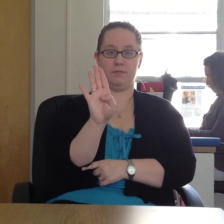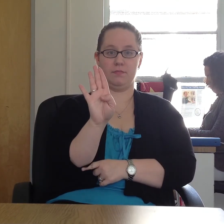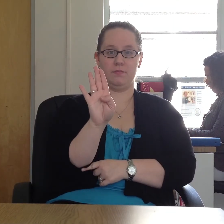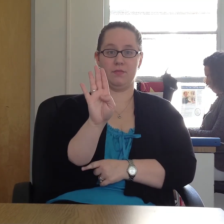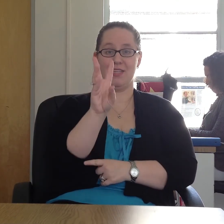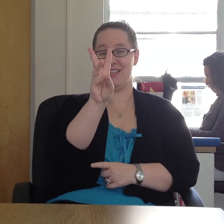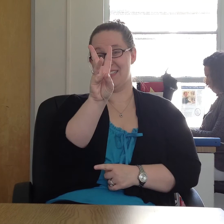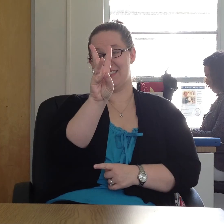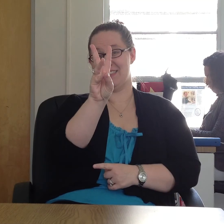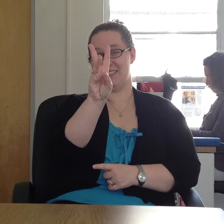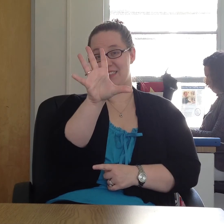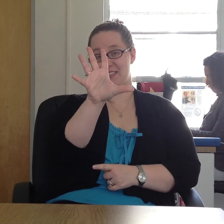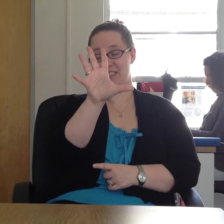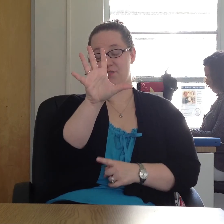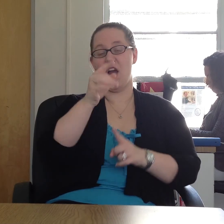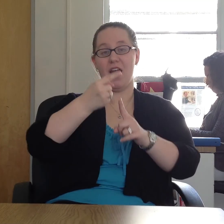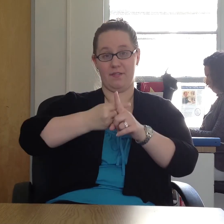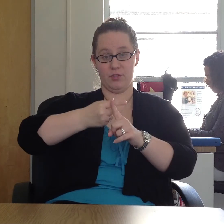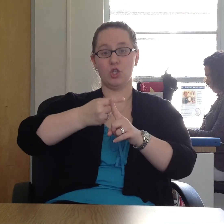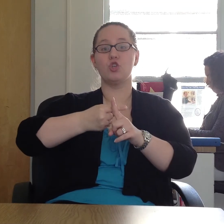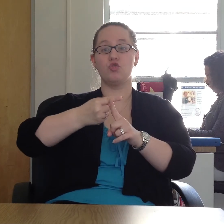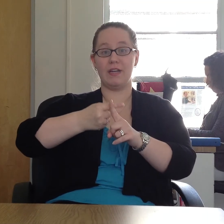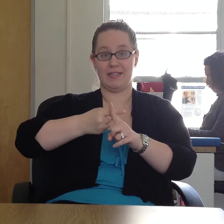65 degrees Fahrenheit.